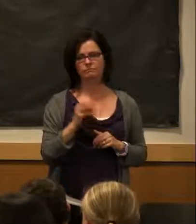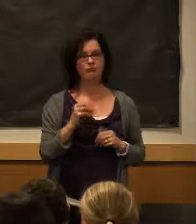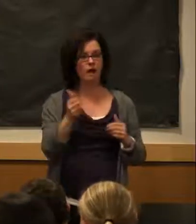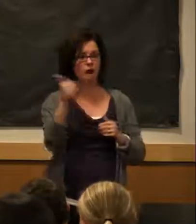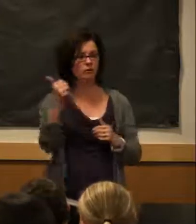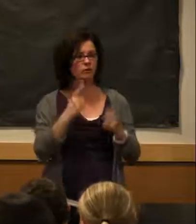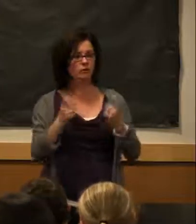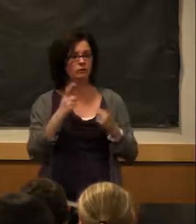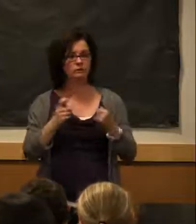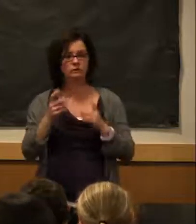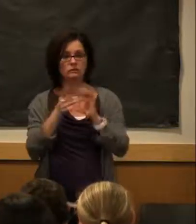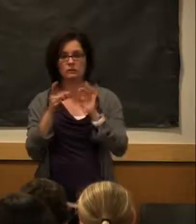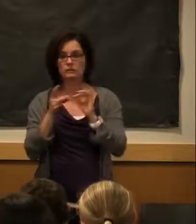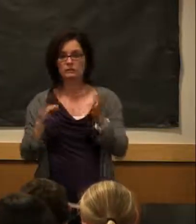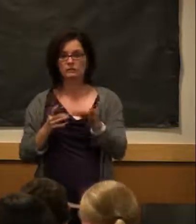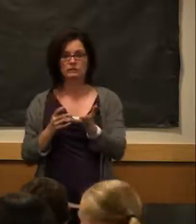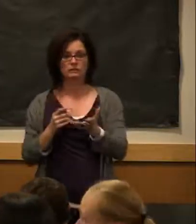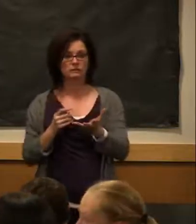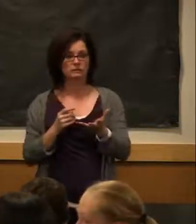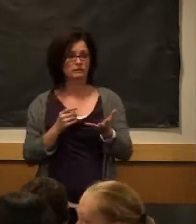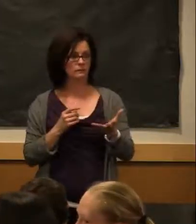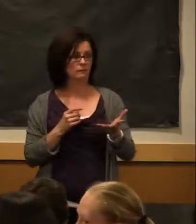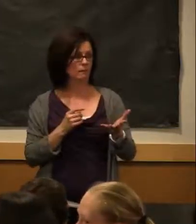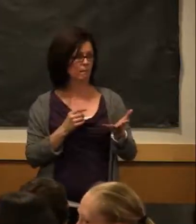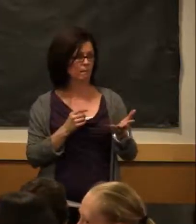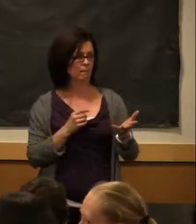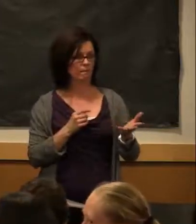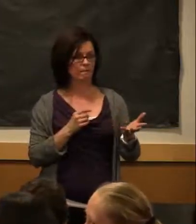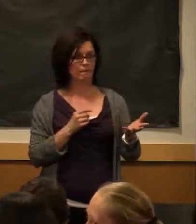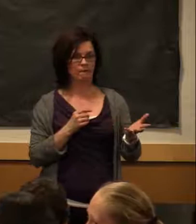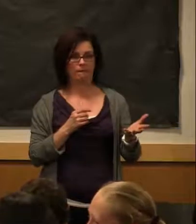Are there any other questions or comments?